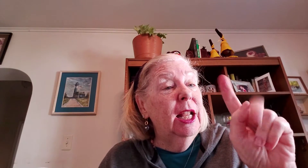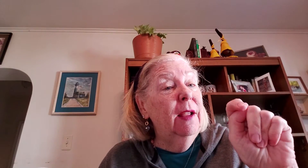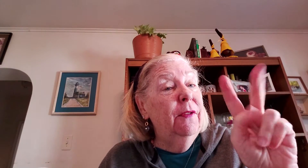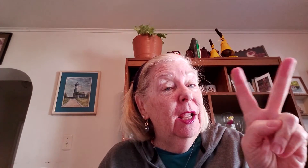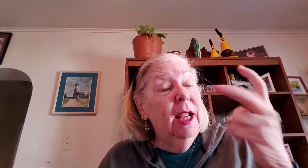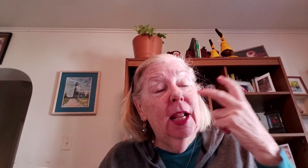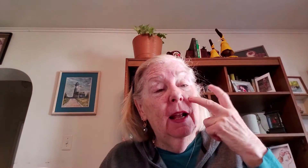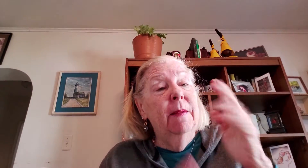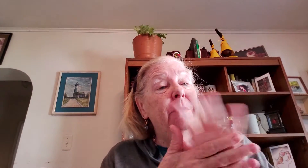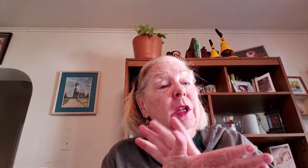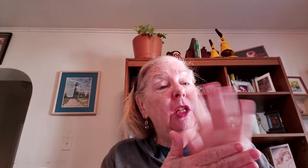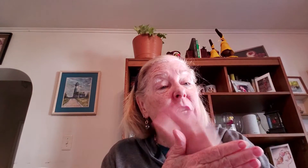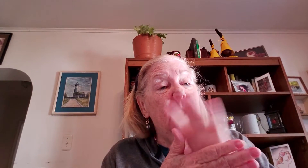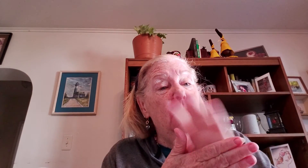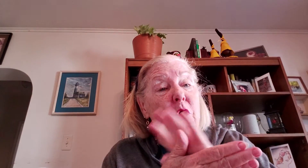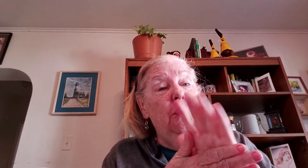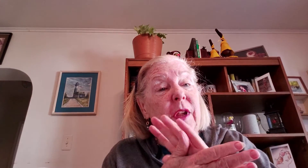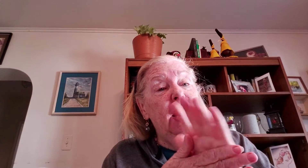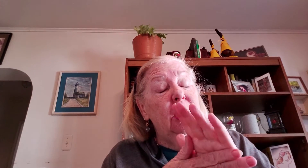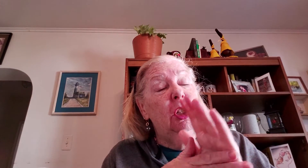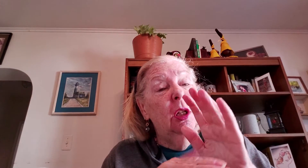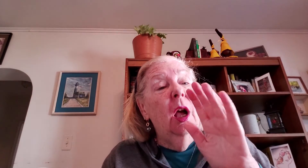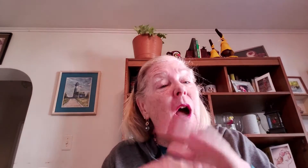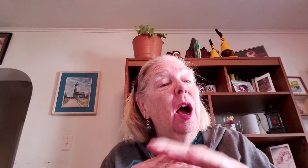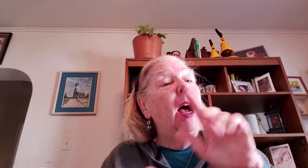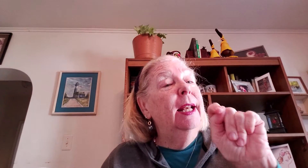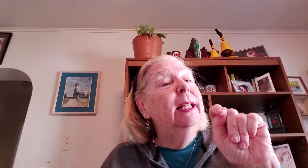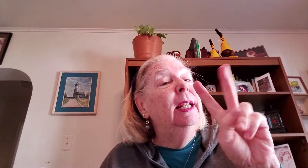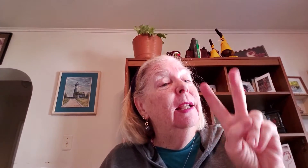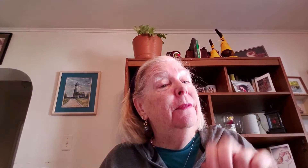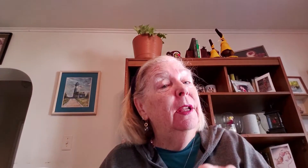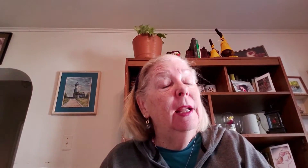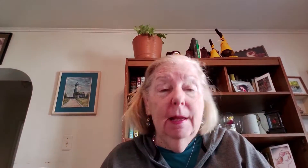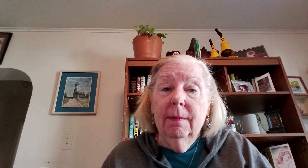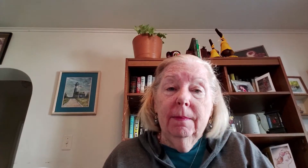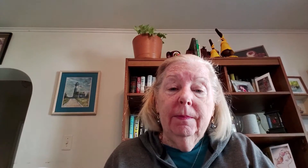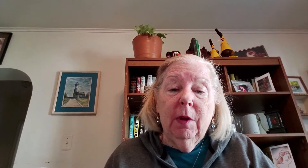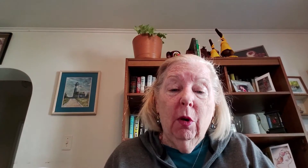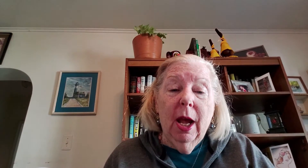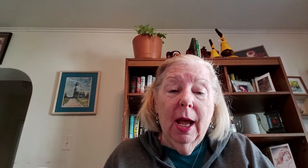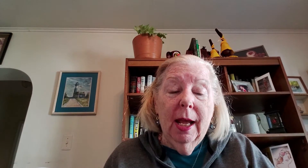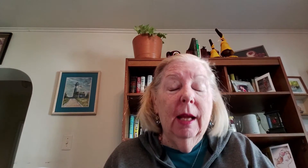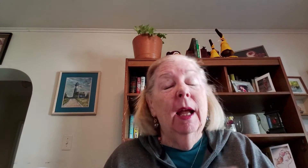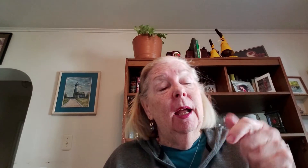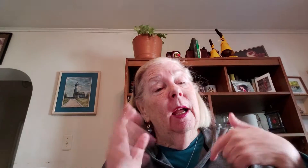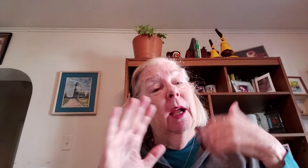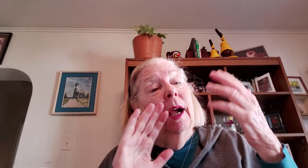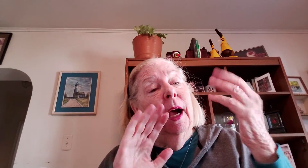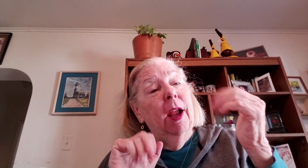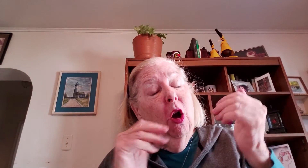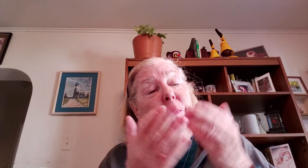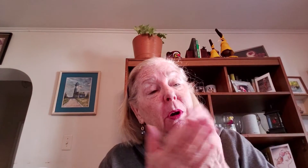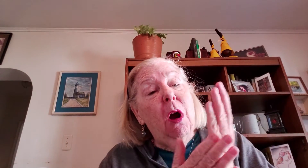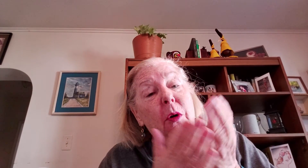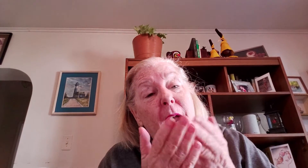TV, see movies on TV. Okay? I hope you're